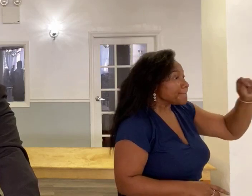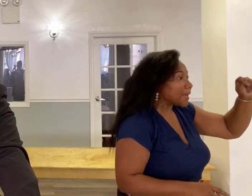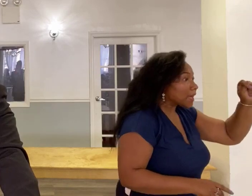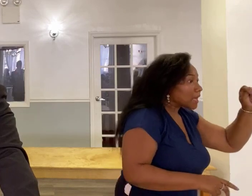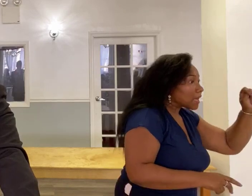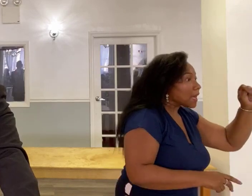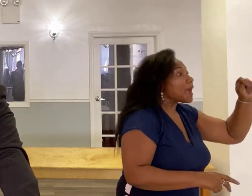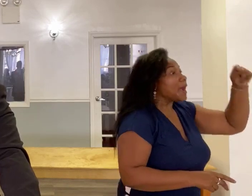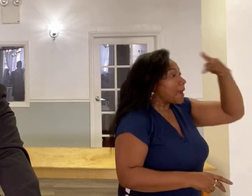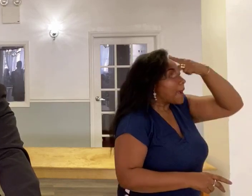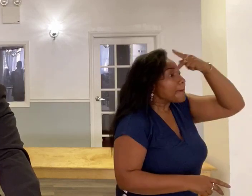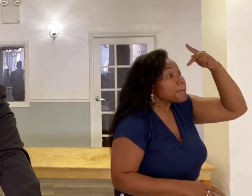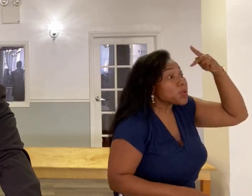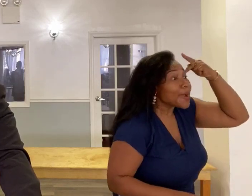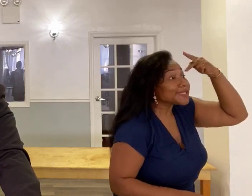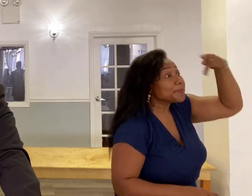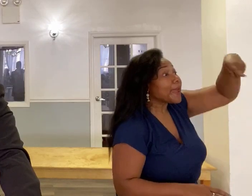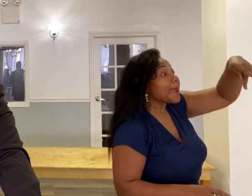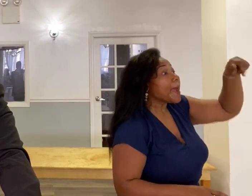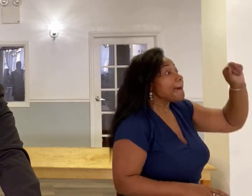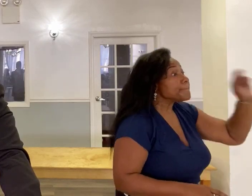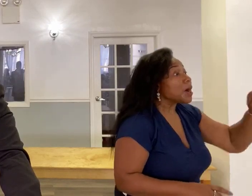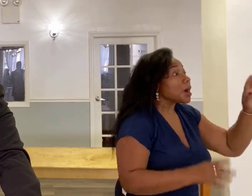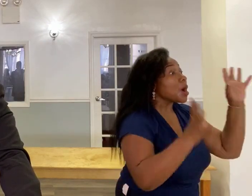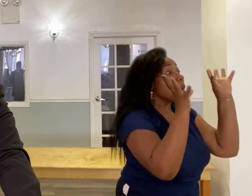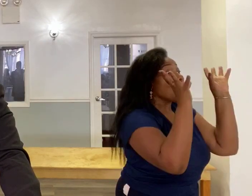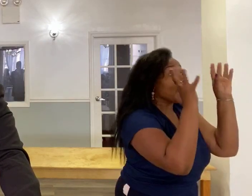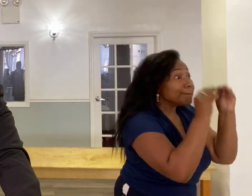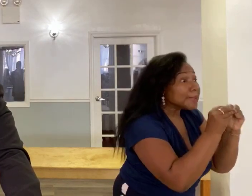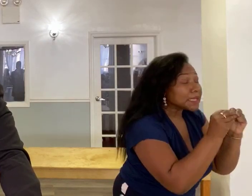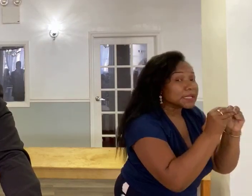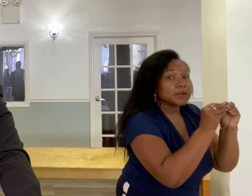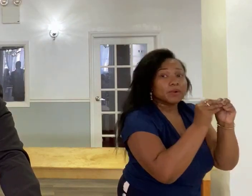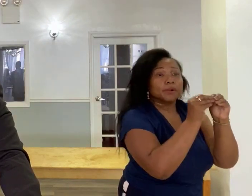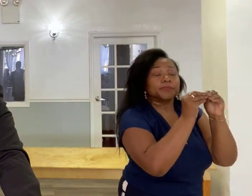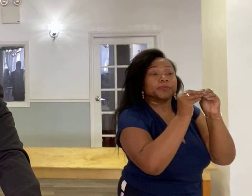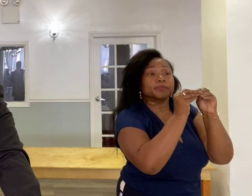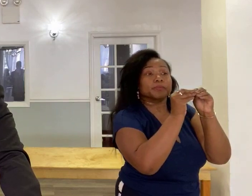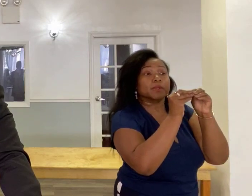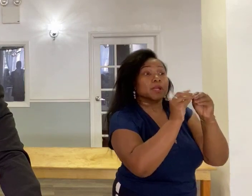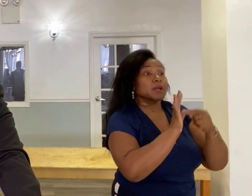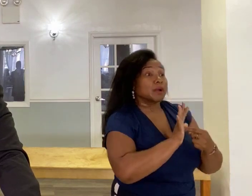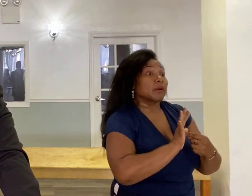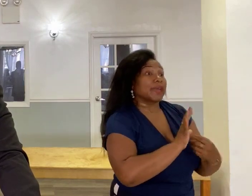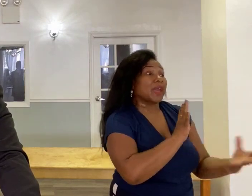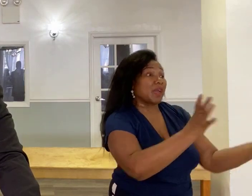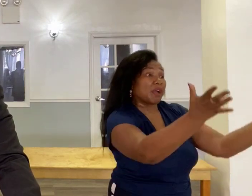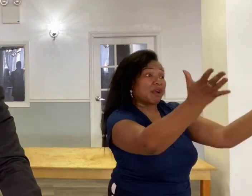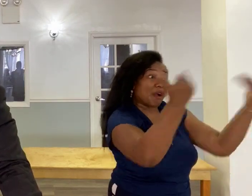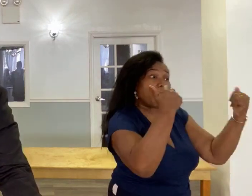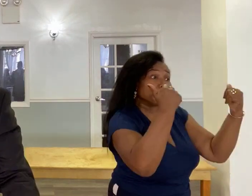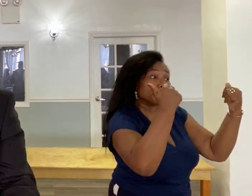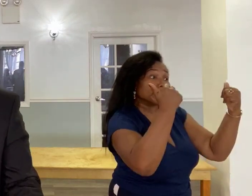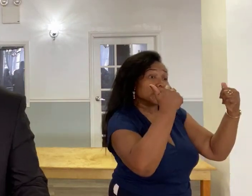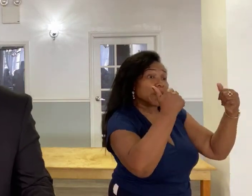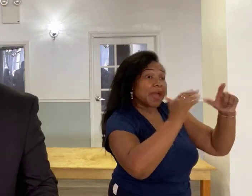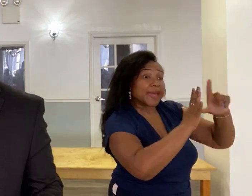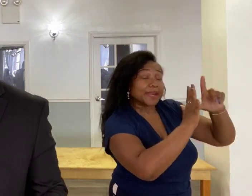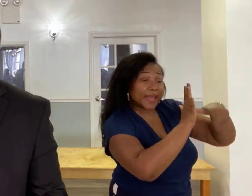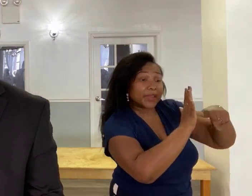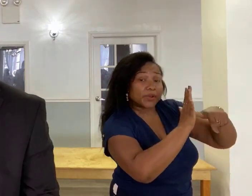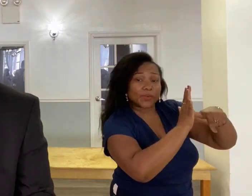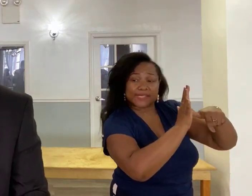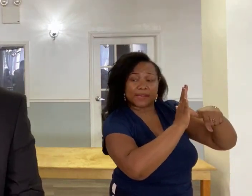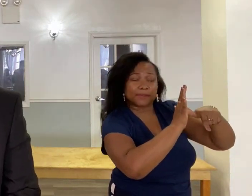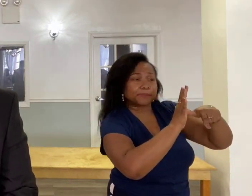in Parkside. And so I trust that you'll show up on that day. And later on in the service,